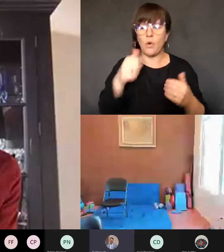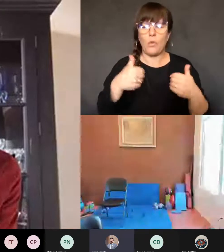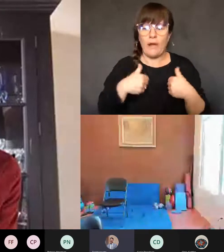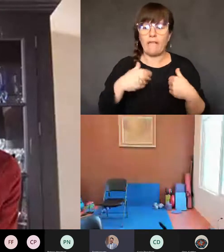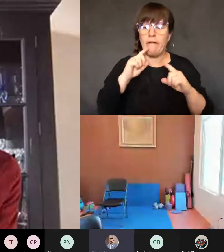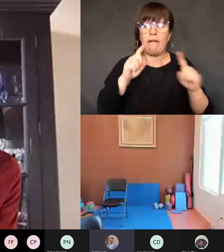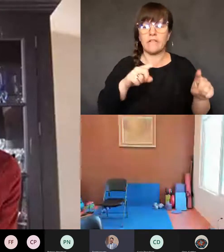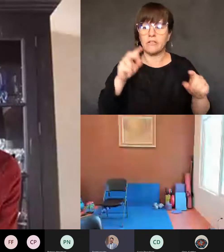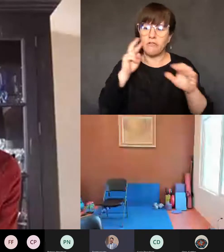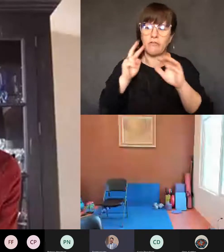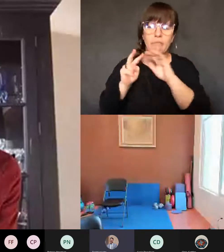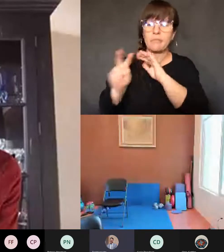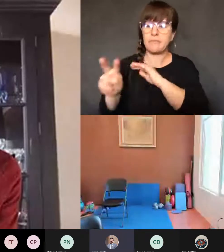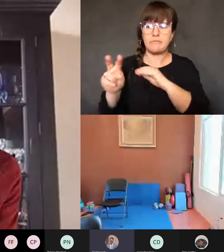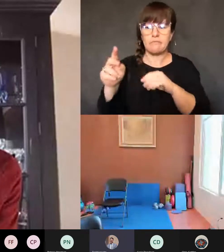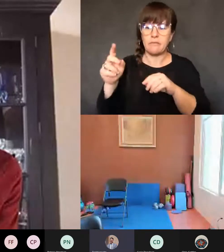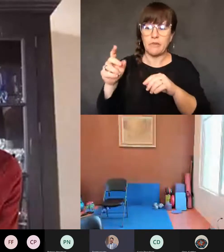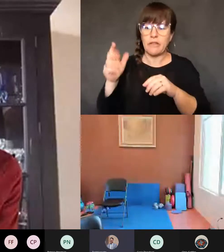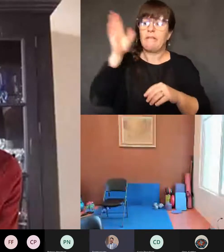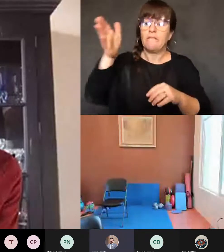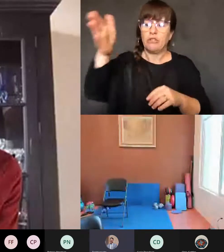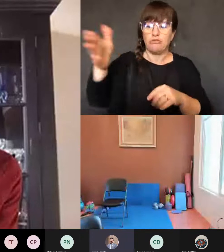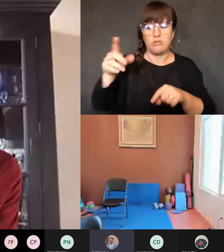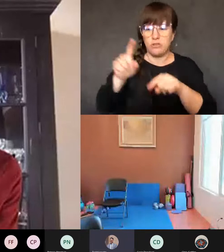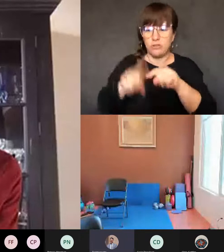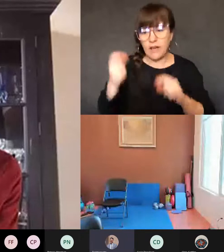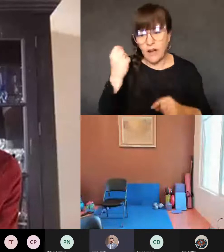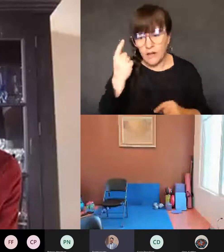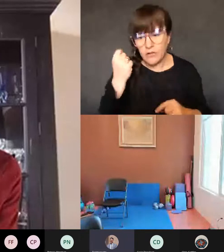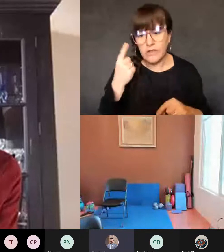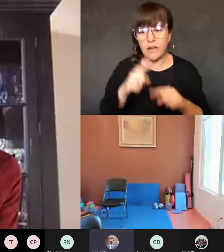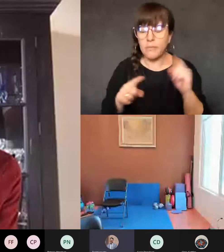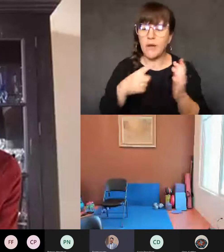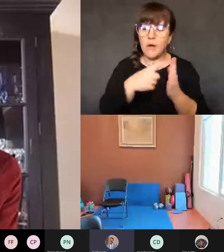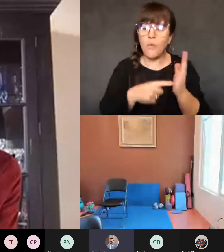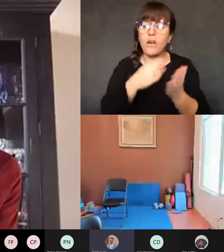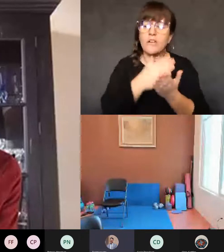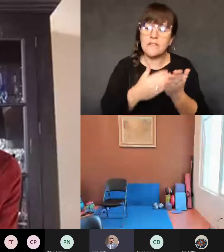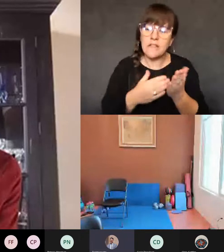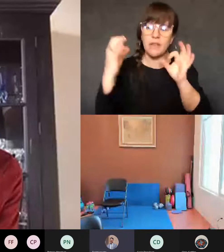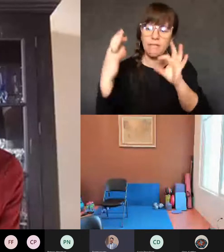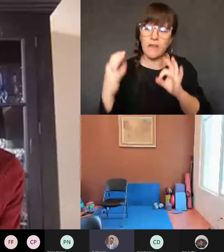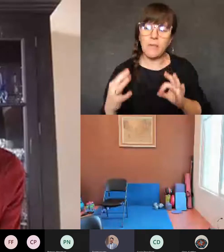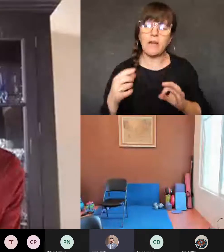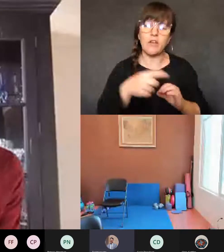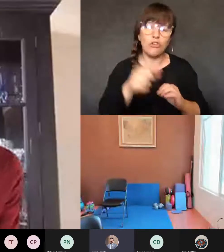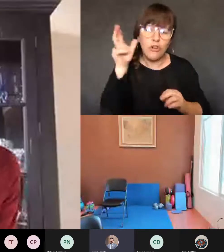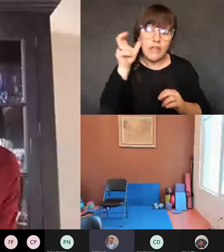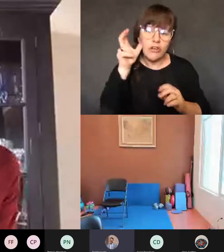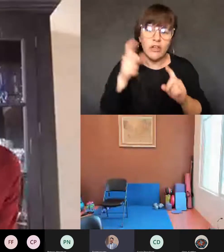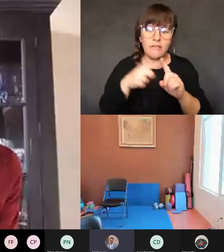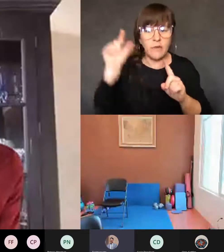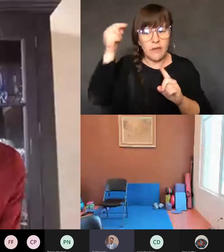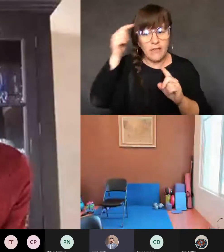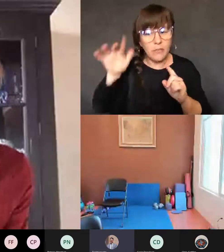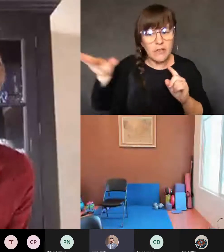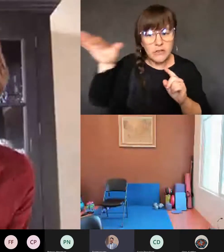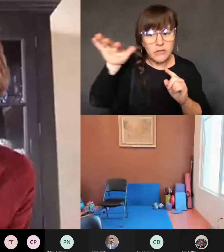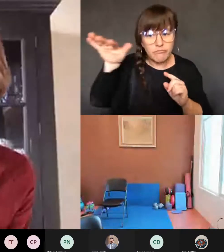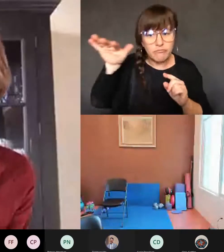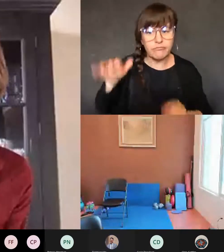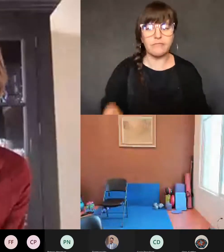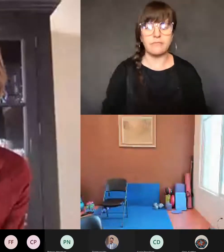future is going to go necessarily. But what's some of the feedback you're hearing? So in